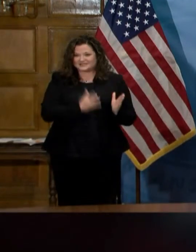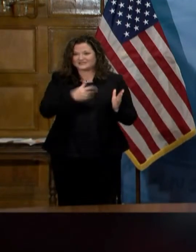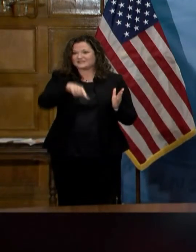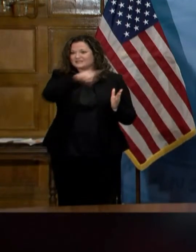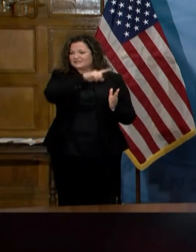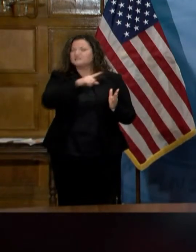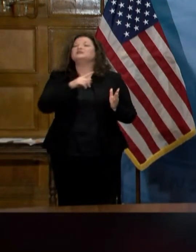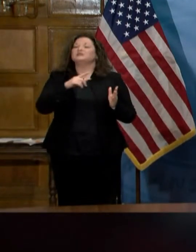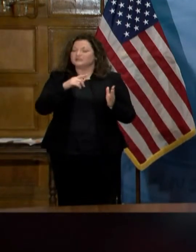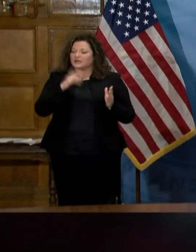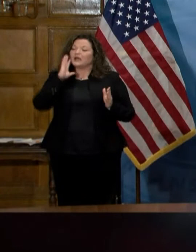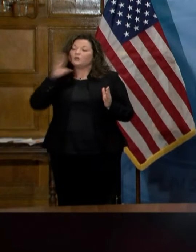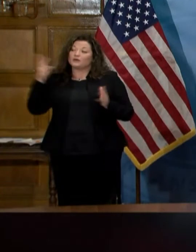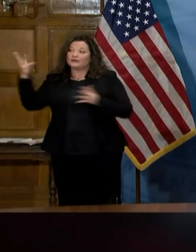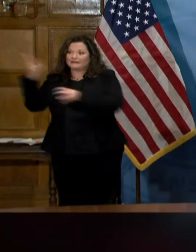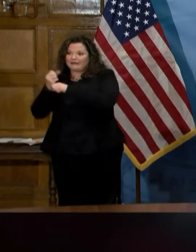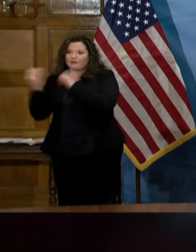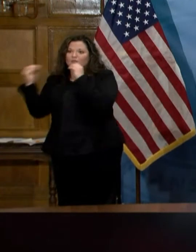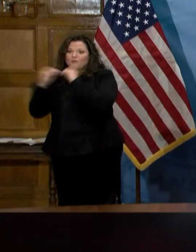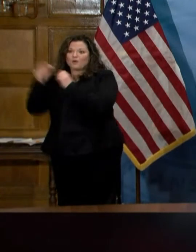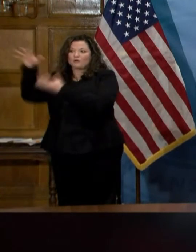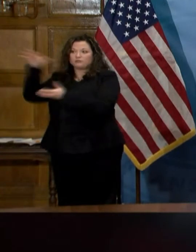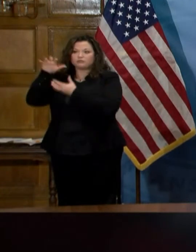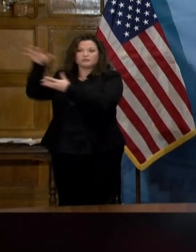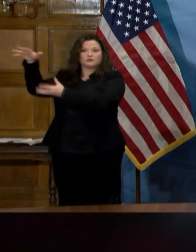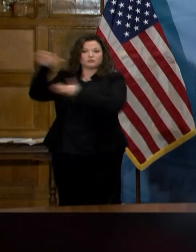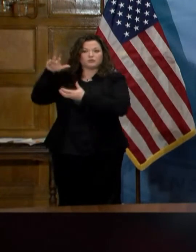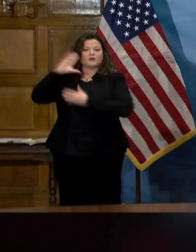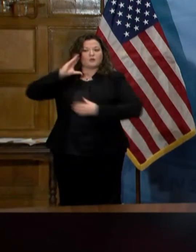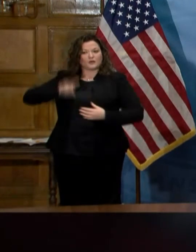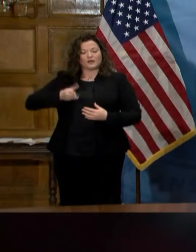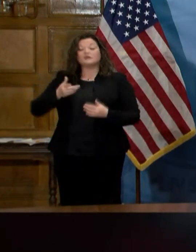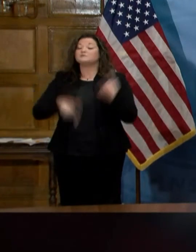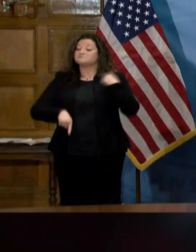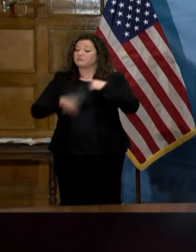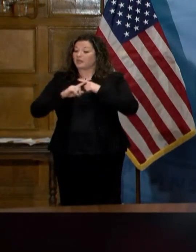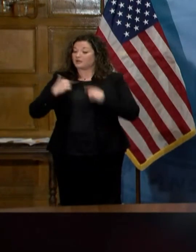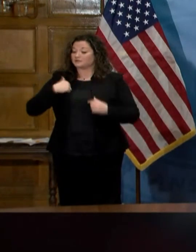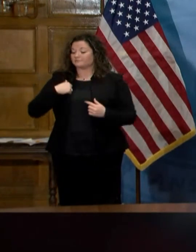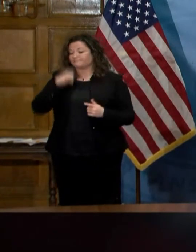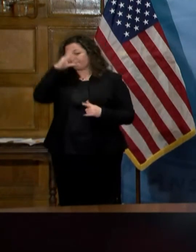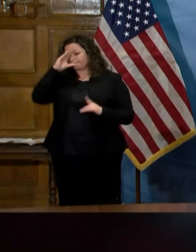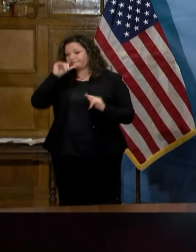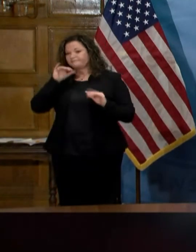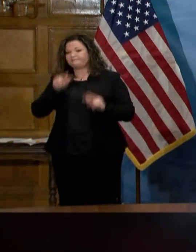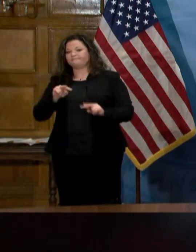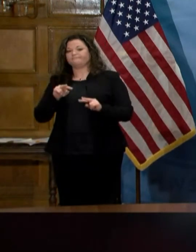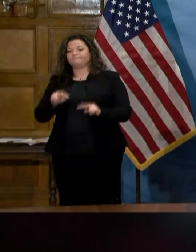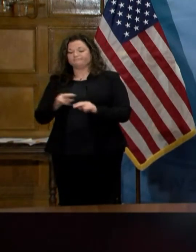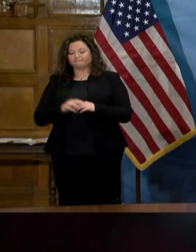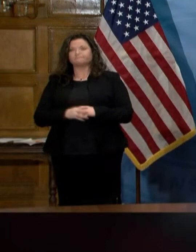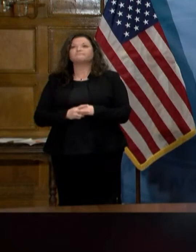additional supplies in. And I expect that